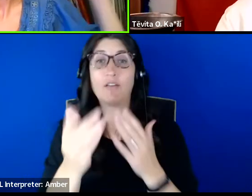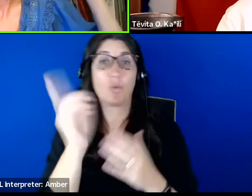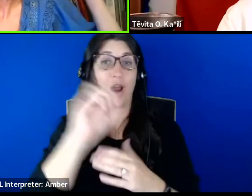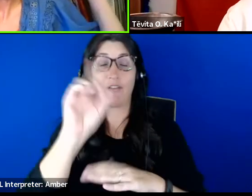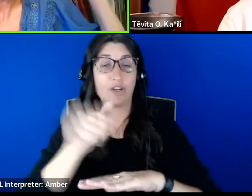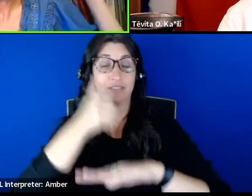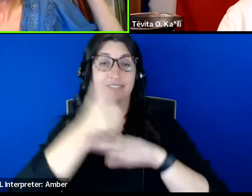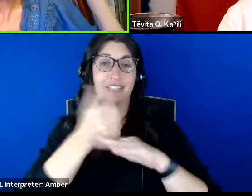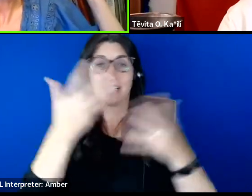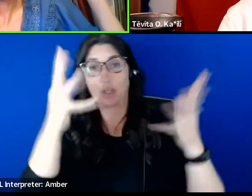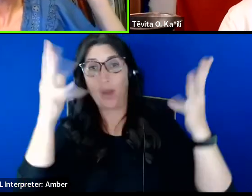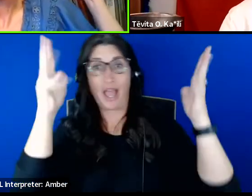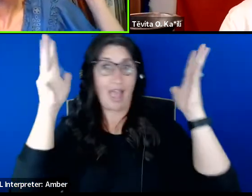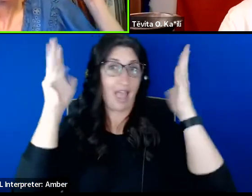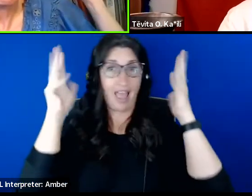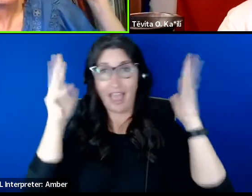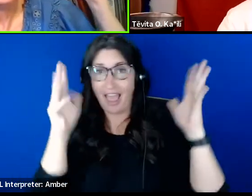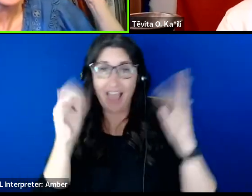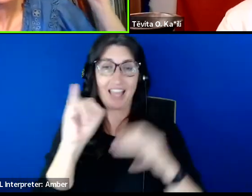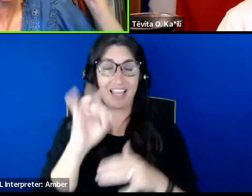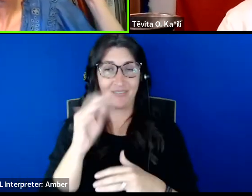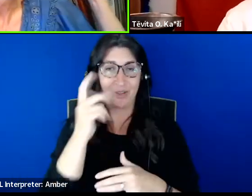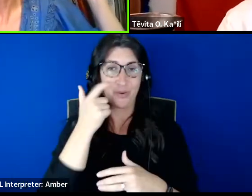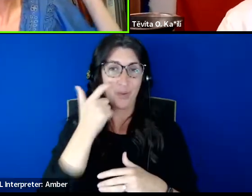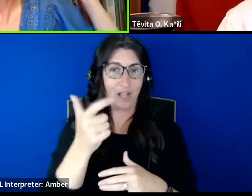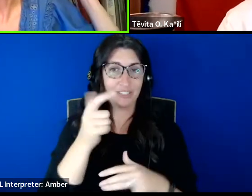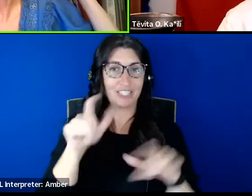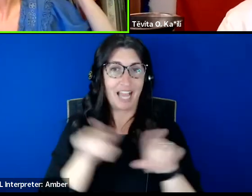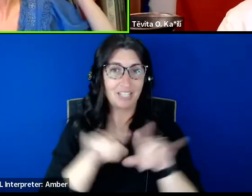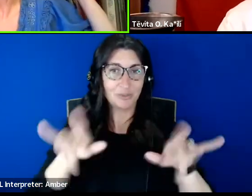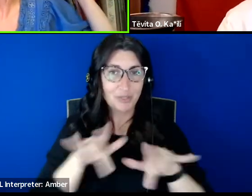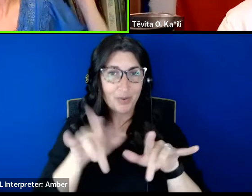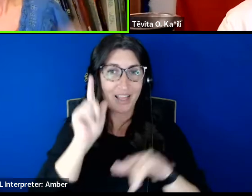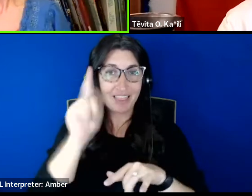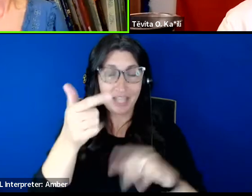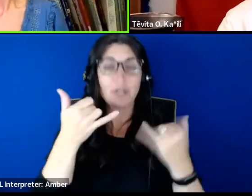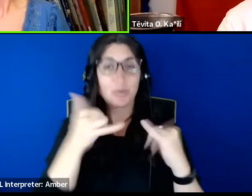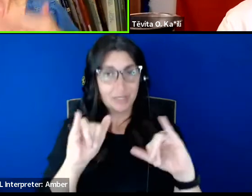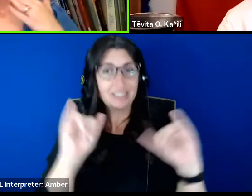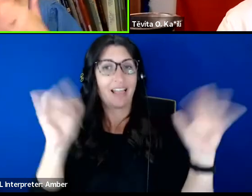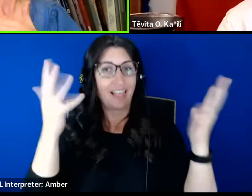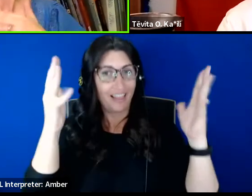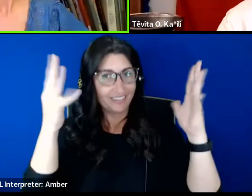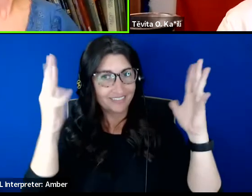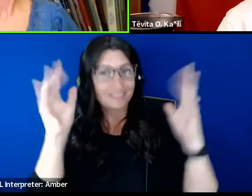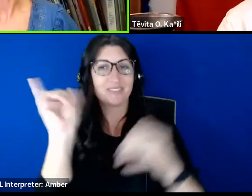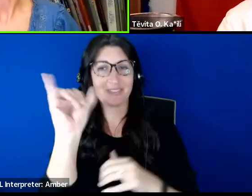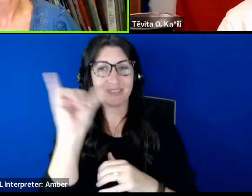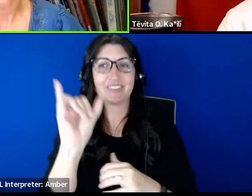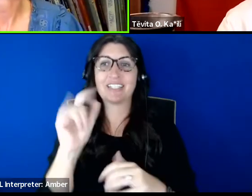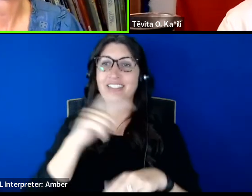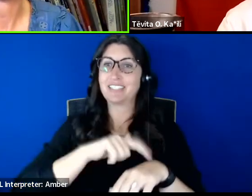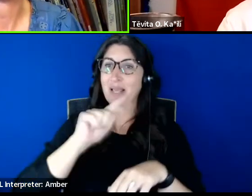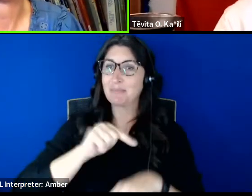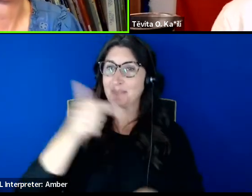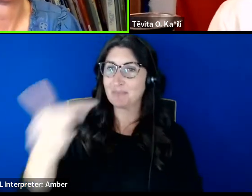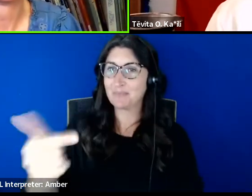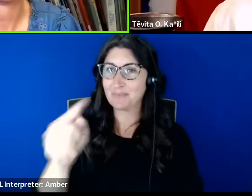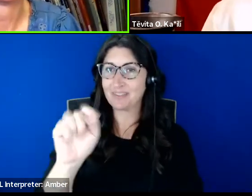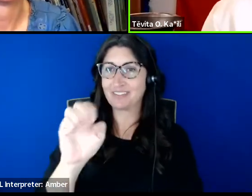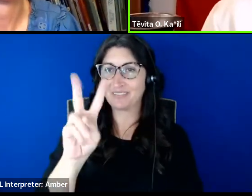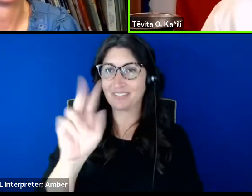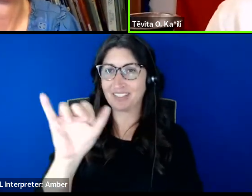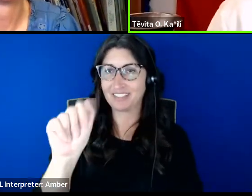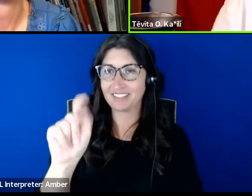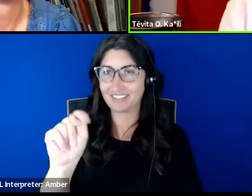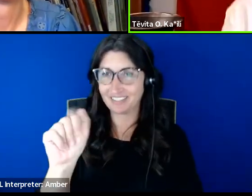put your hands up in the air. If you're watching this as a recording later, you can still do this too. And we give you the time.